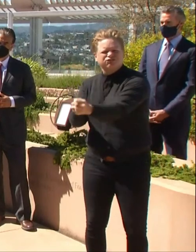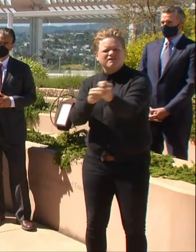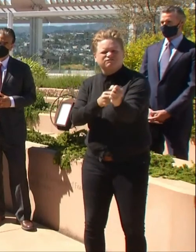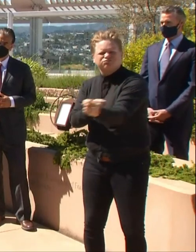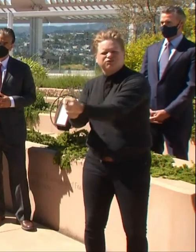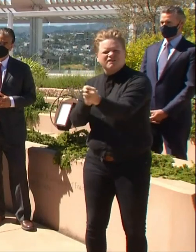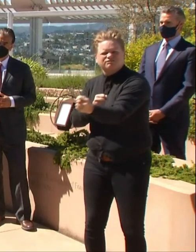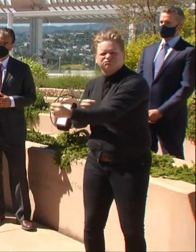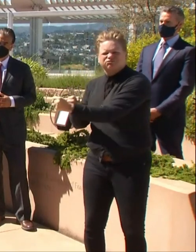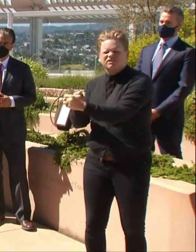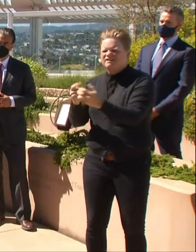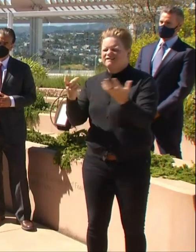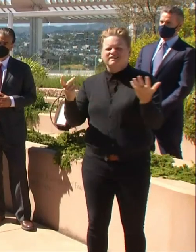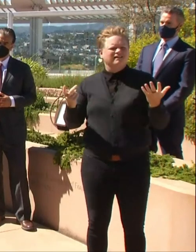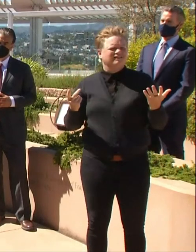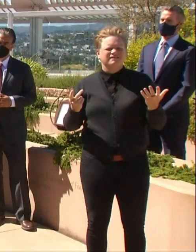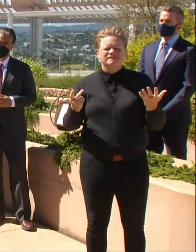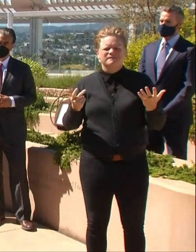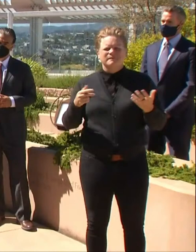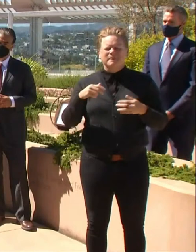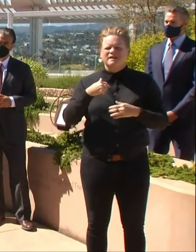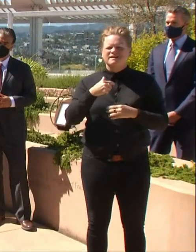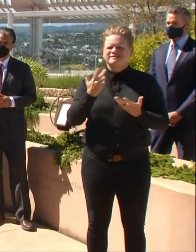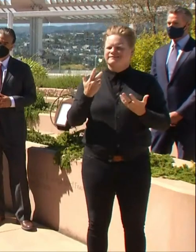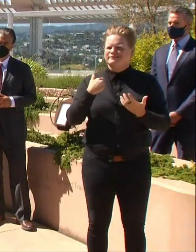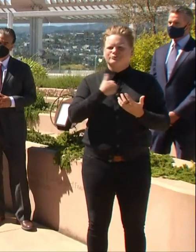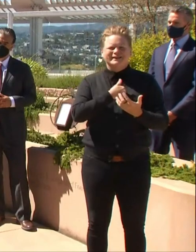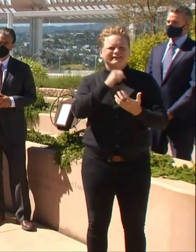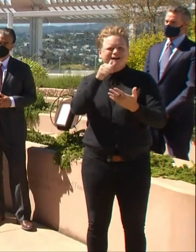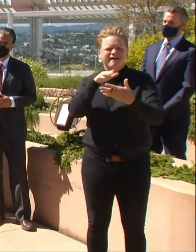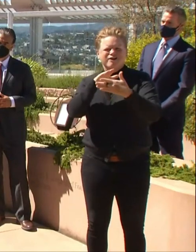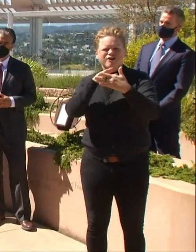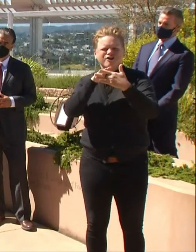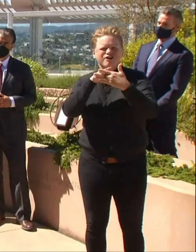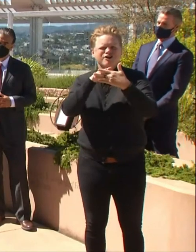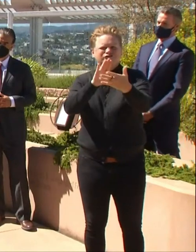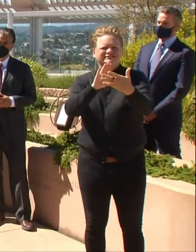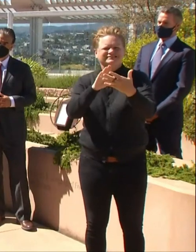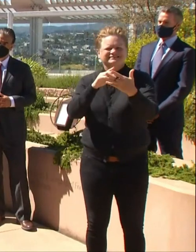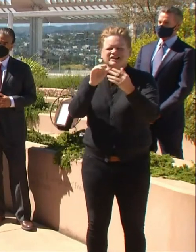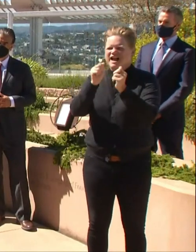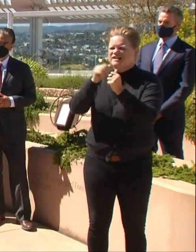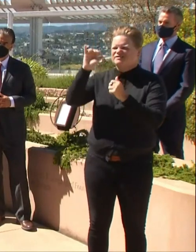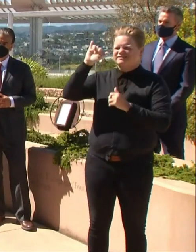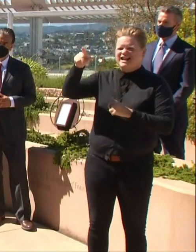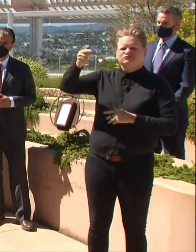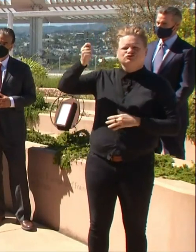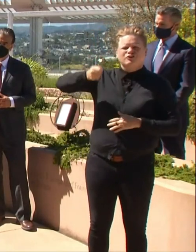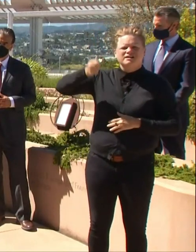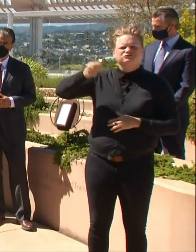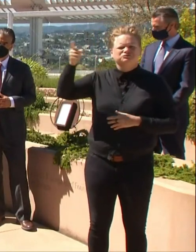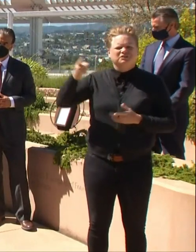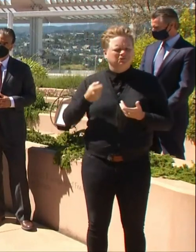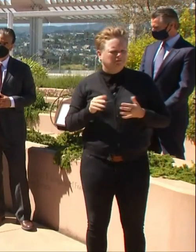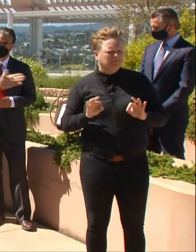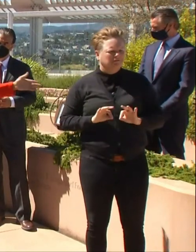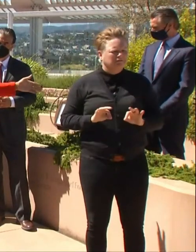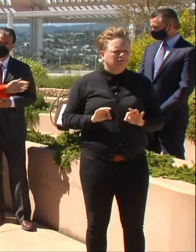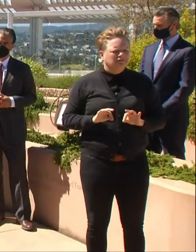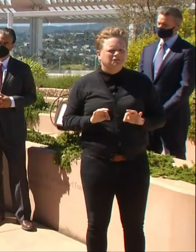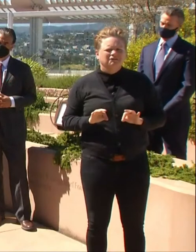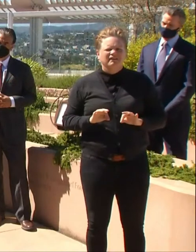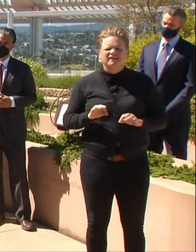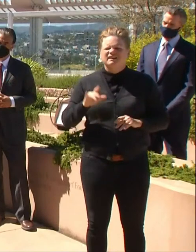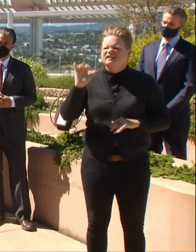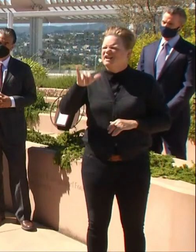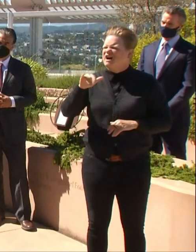as judges and policymakers the desire to make serious change. What happened to